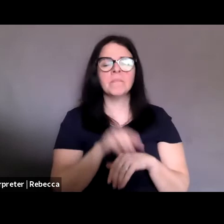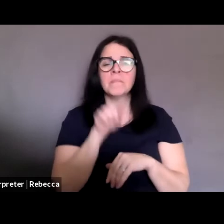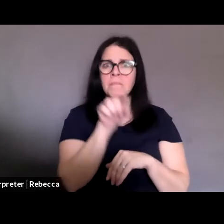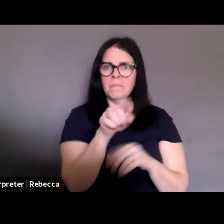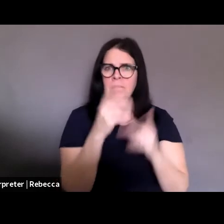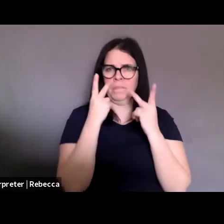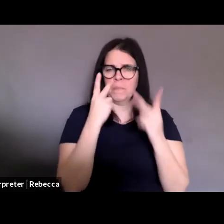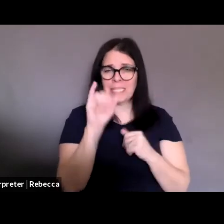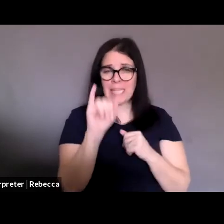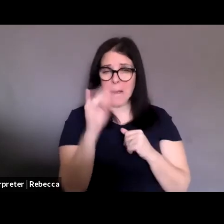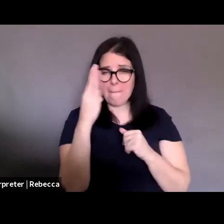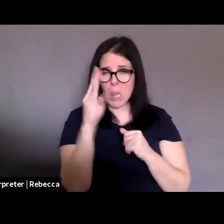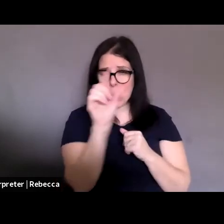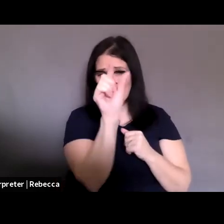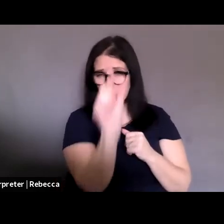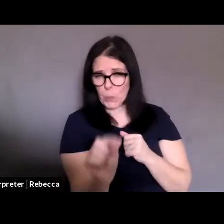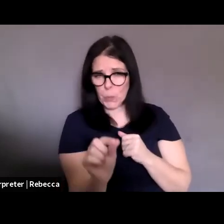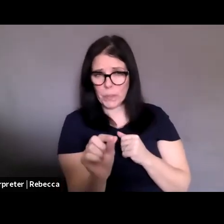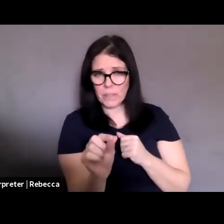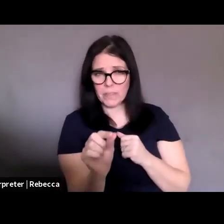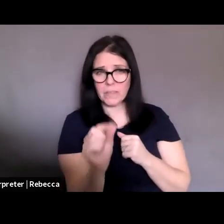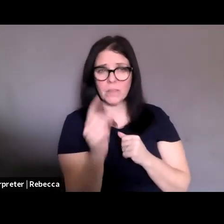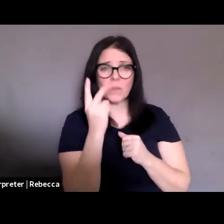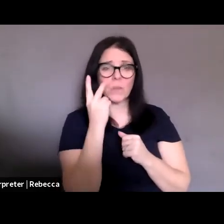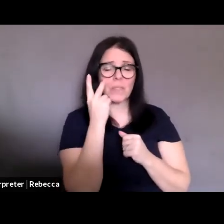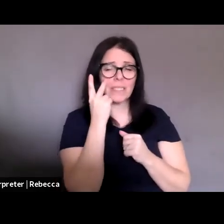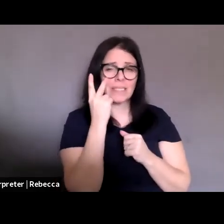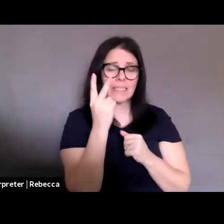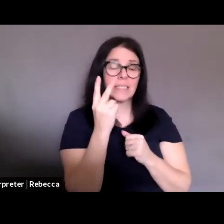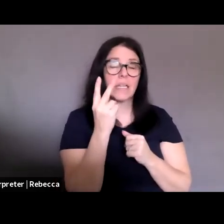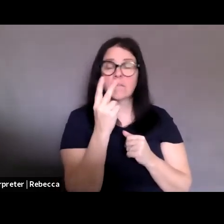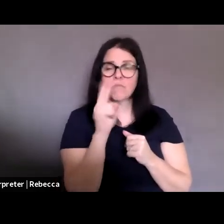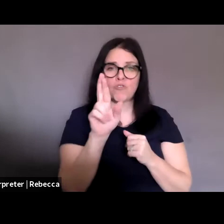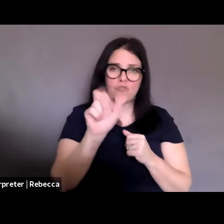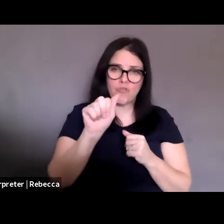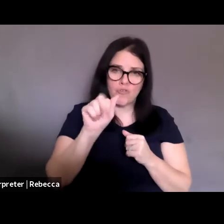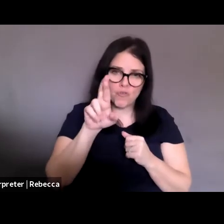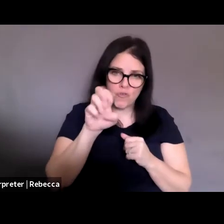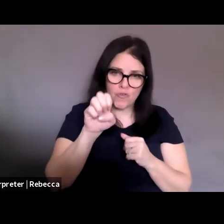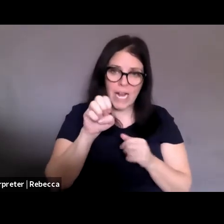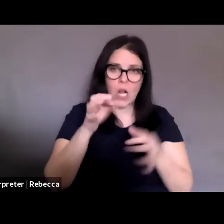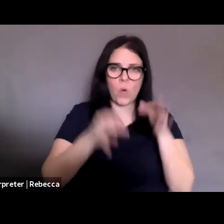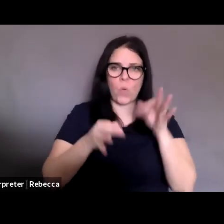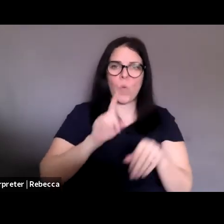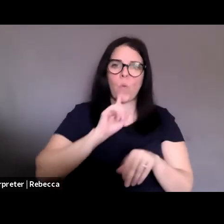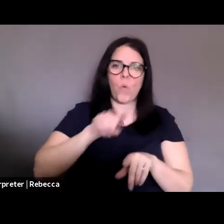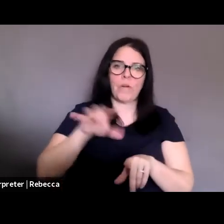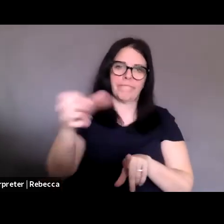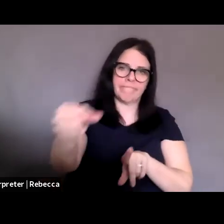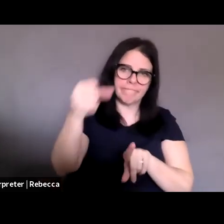blue is how seldom the courts ordered a domestic violence